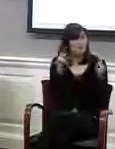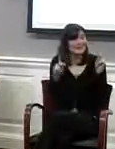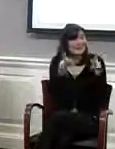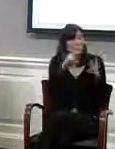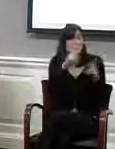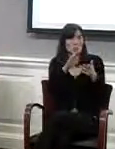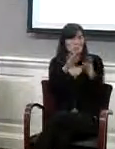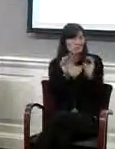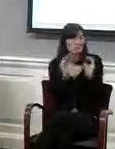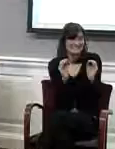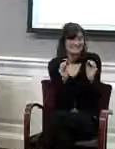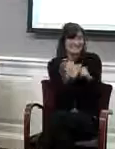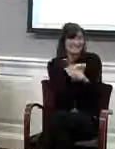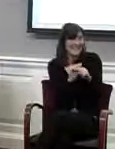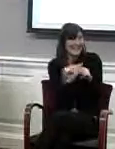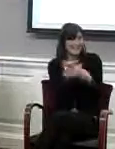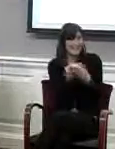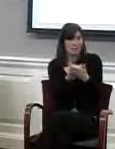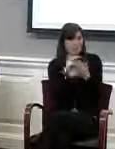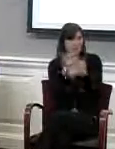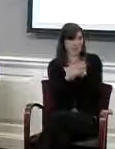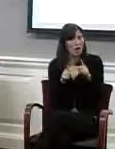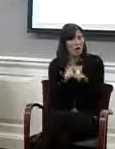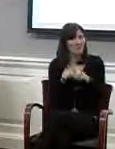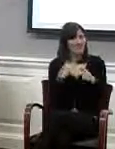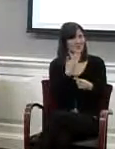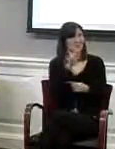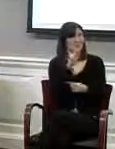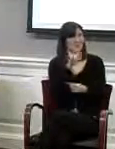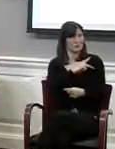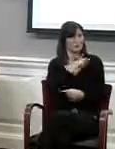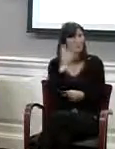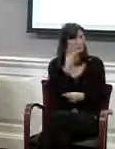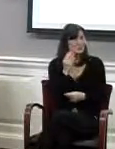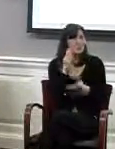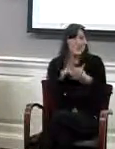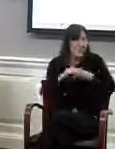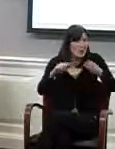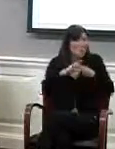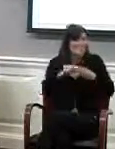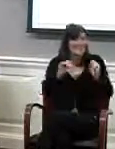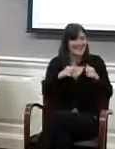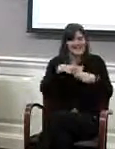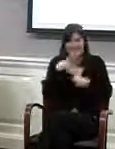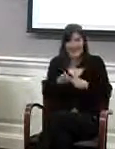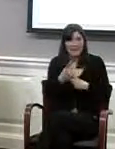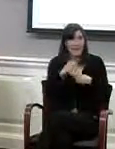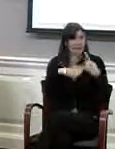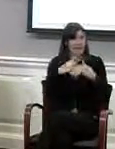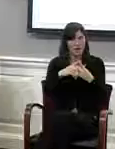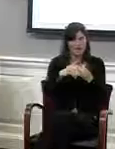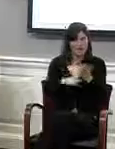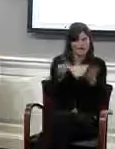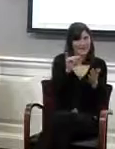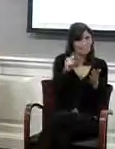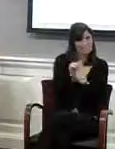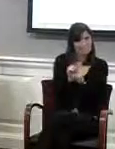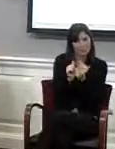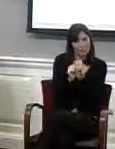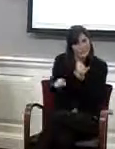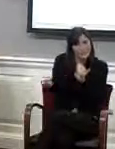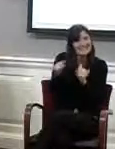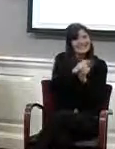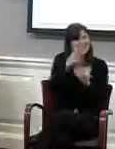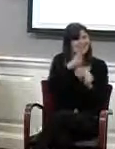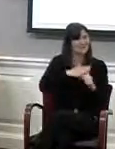a story to tell around your engagement with these issues and the experiences of learning while working with these women over time. So I'd like to share just today